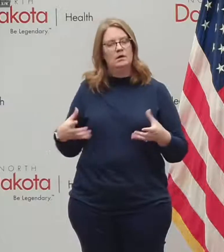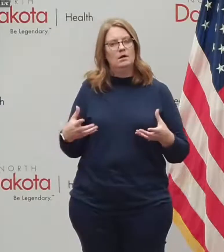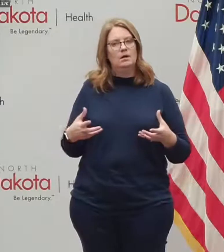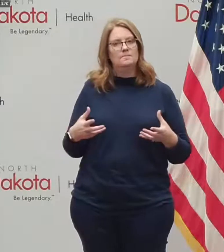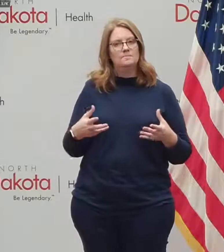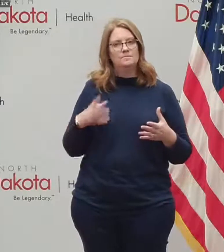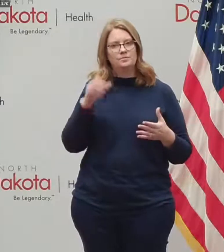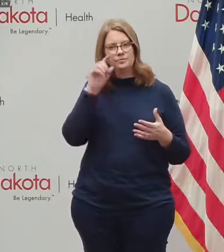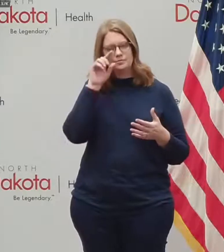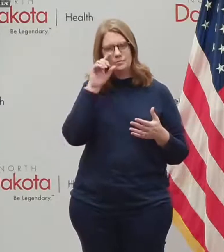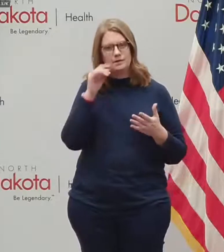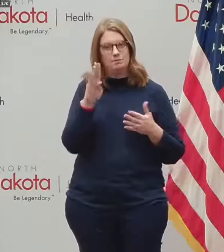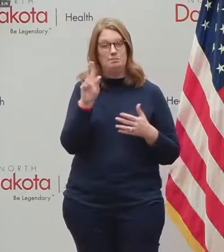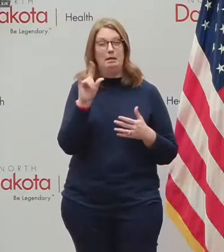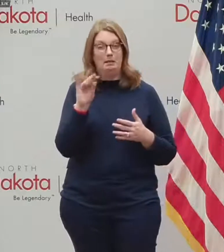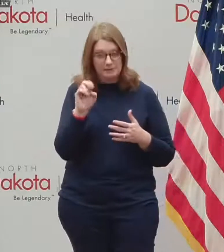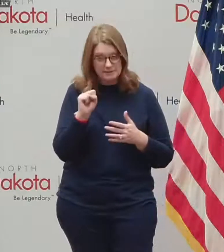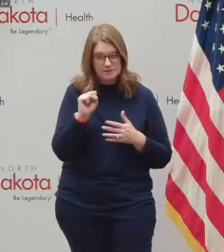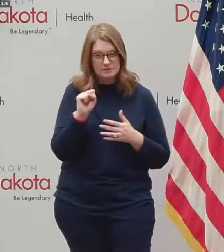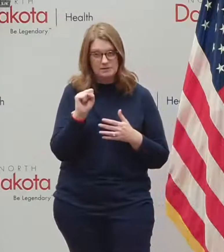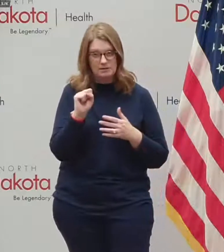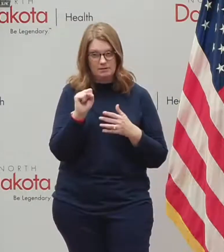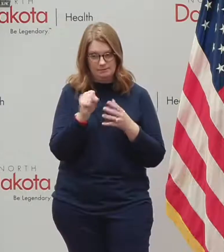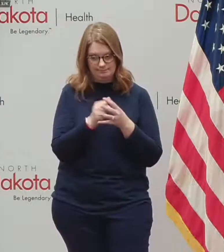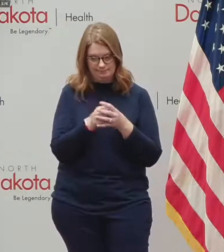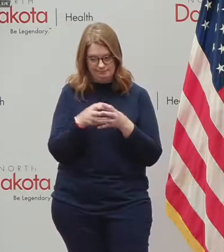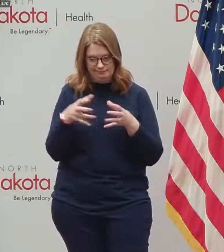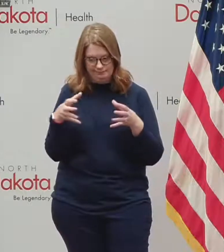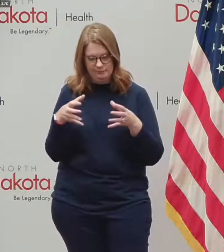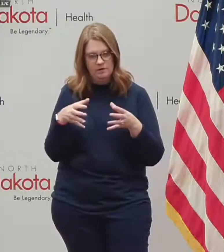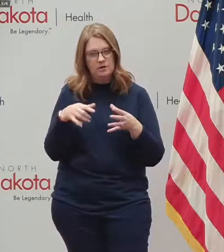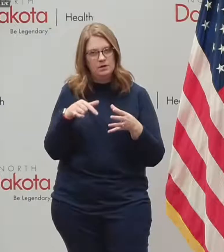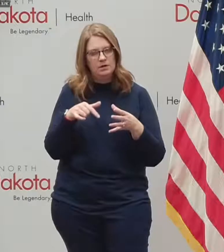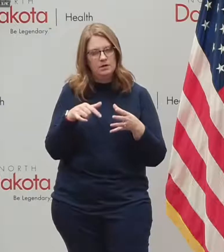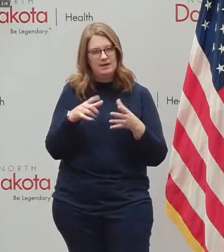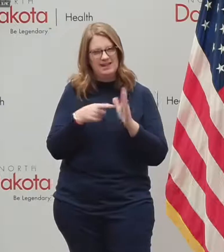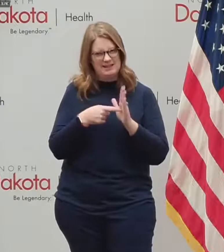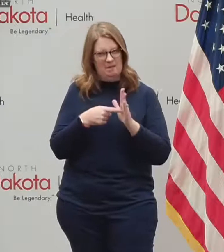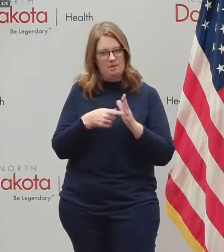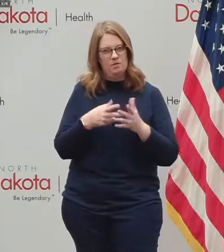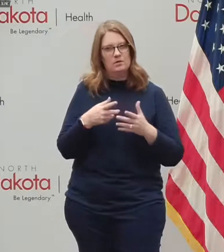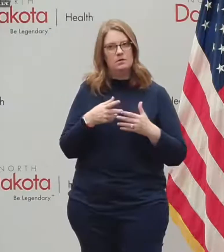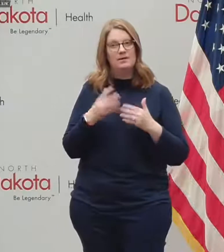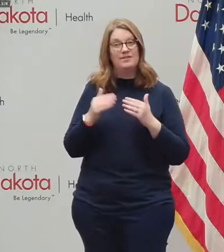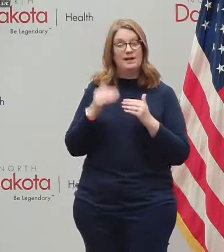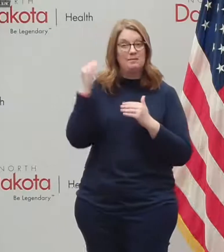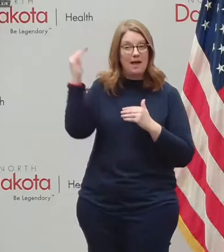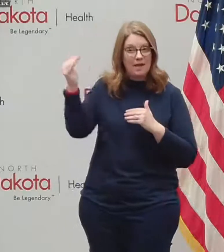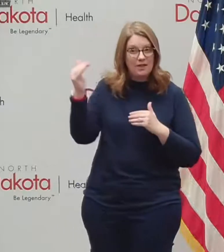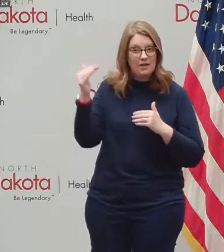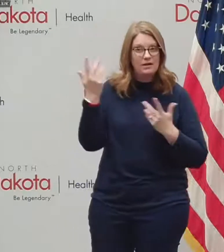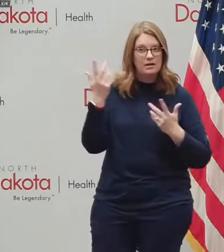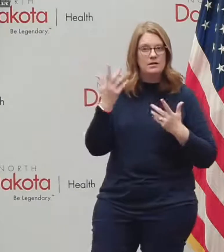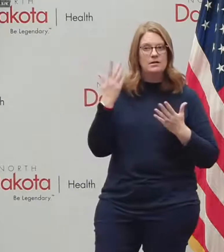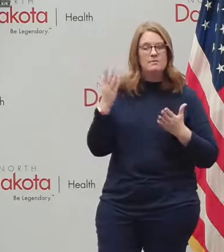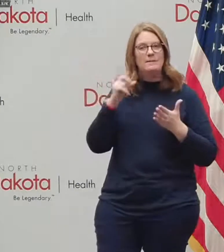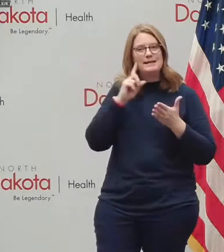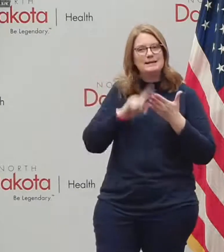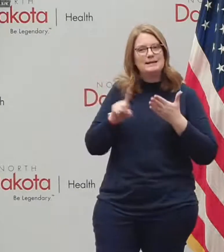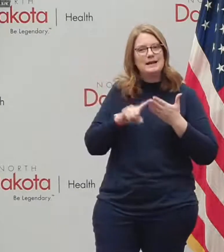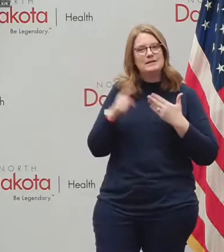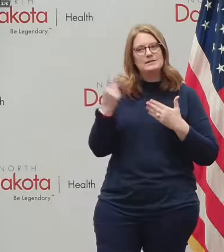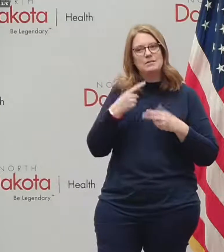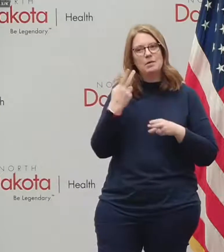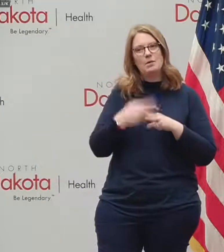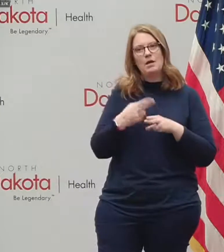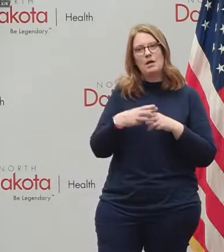creating, literally billions of molecules that you're creating. That if you get beyond that, we might be detecting something that we call